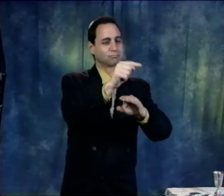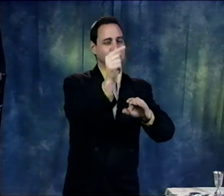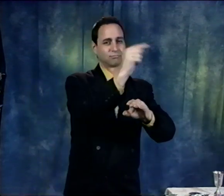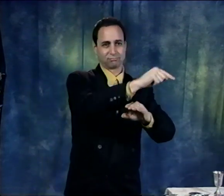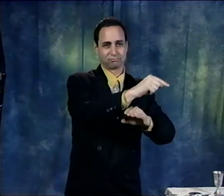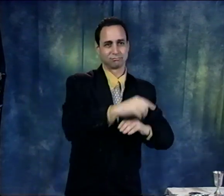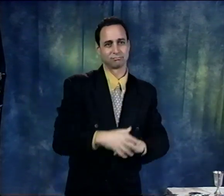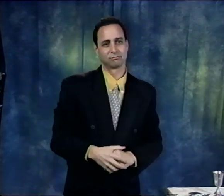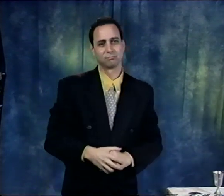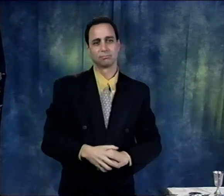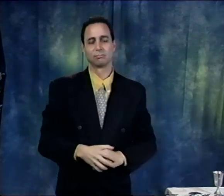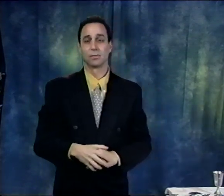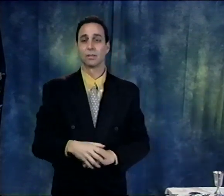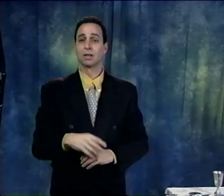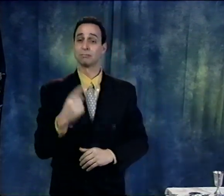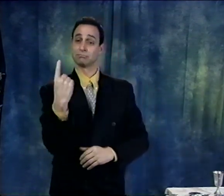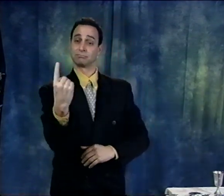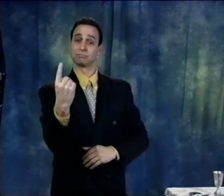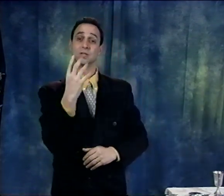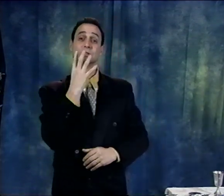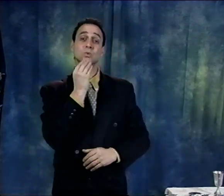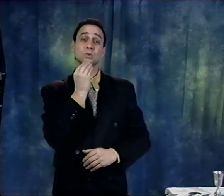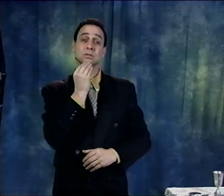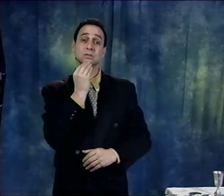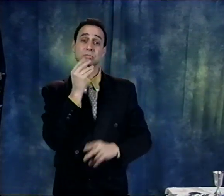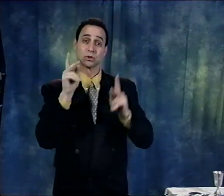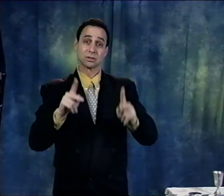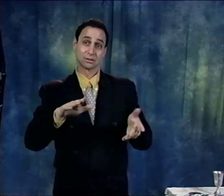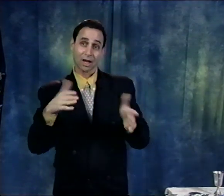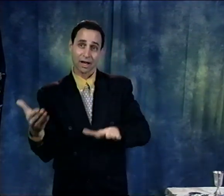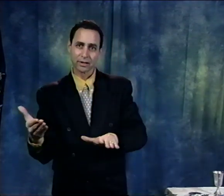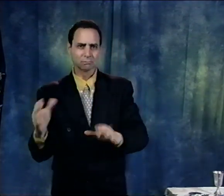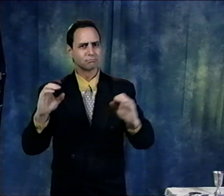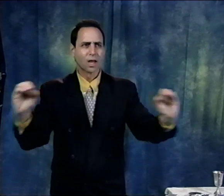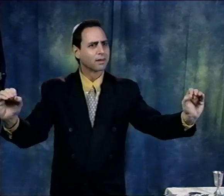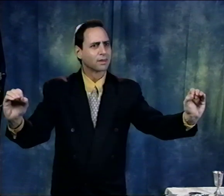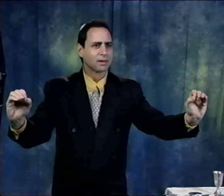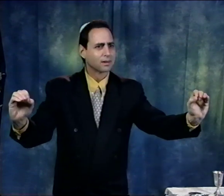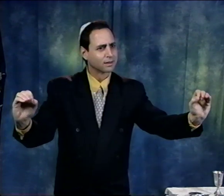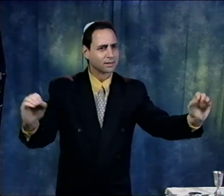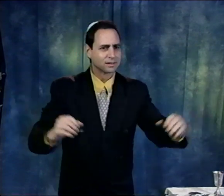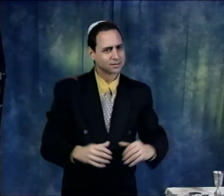It passed over all their houses. Not a single person died.